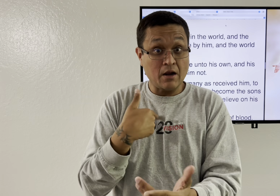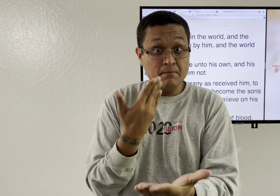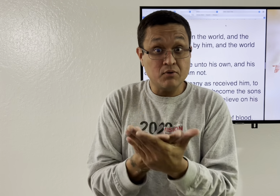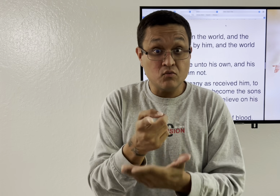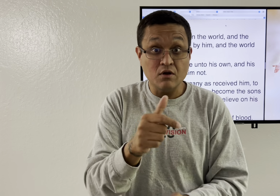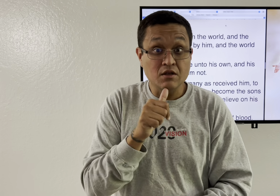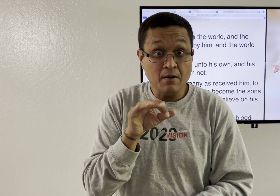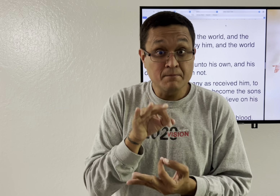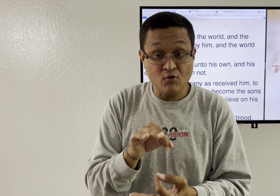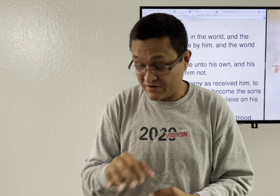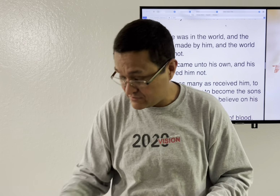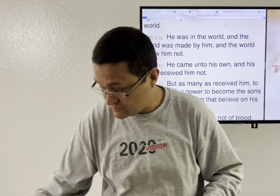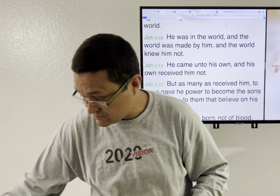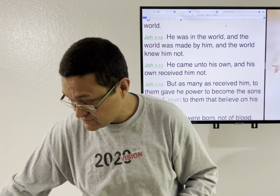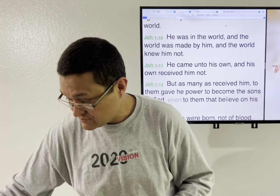him.